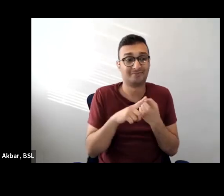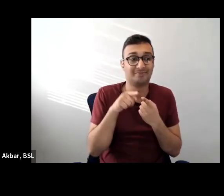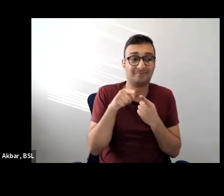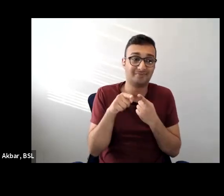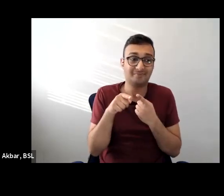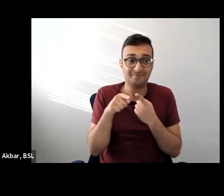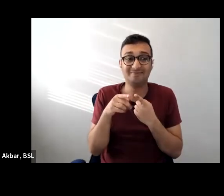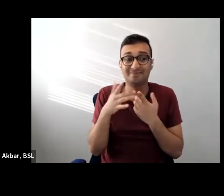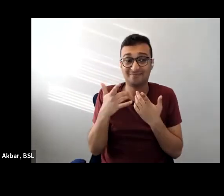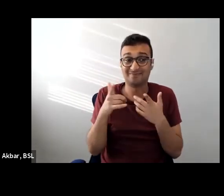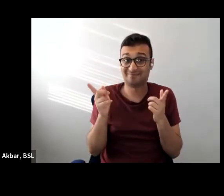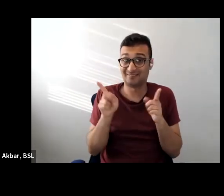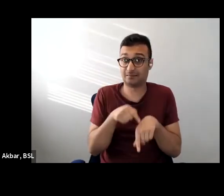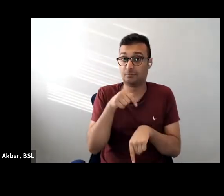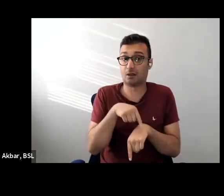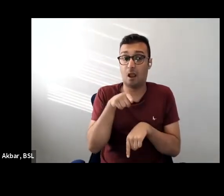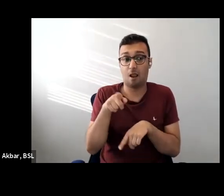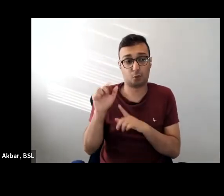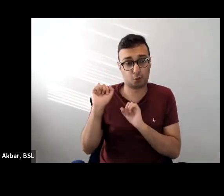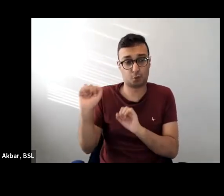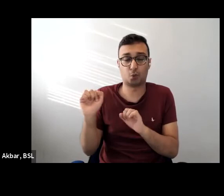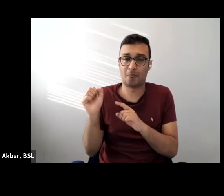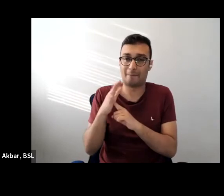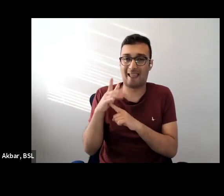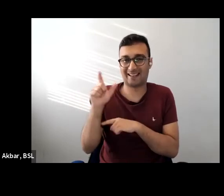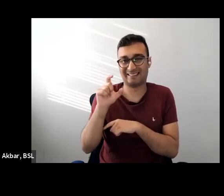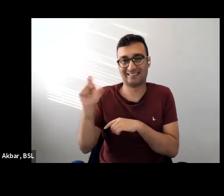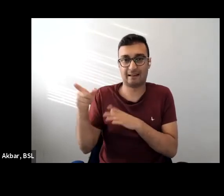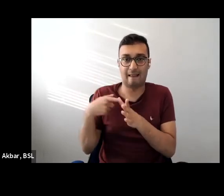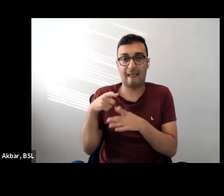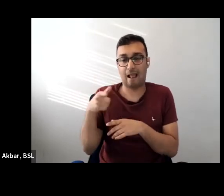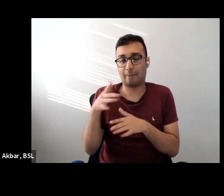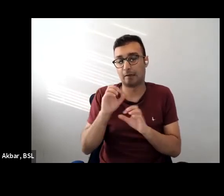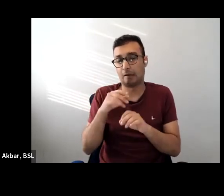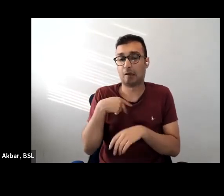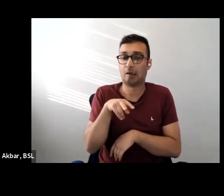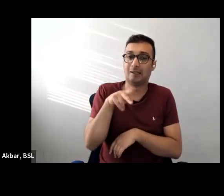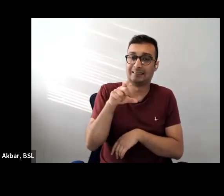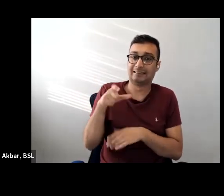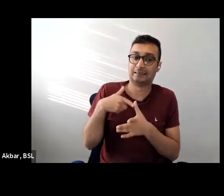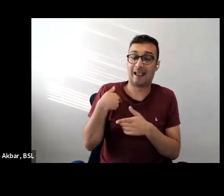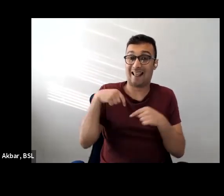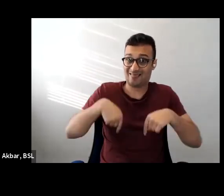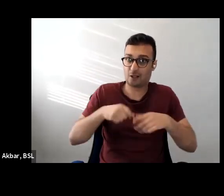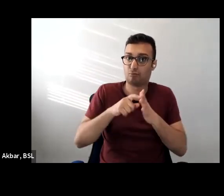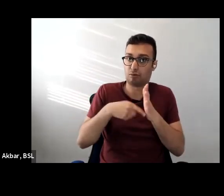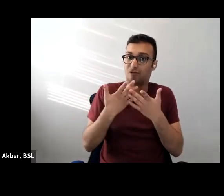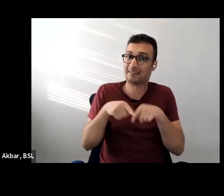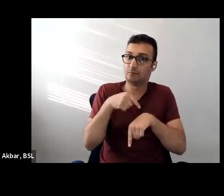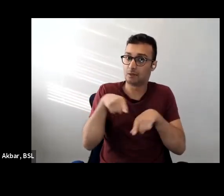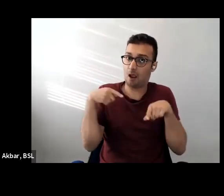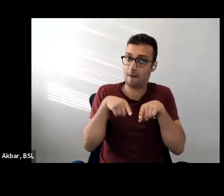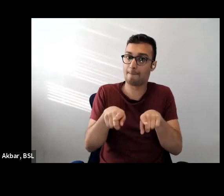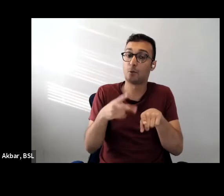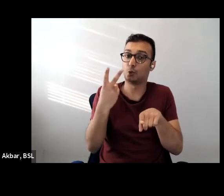were in parallel to the main Ccas that you've just been hearing about. And one was in Indonesia and the other was in